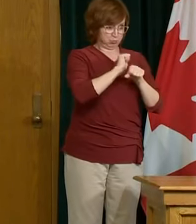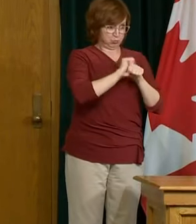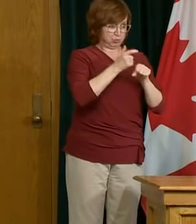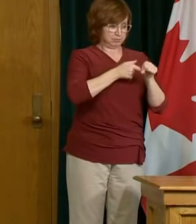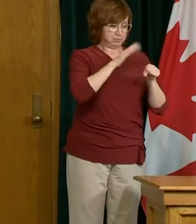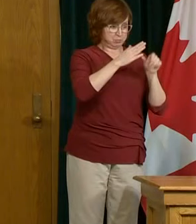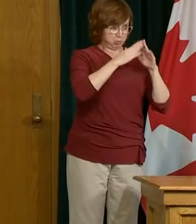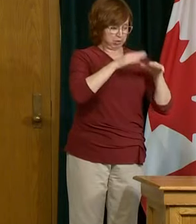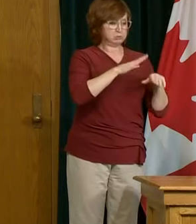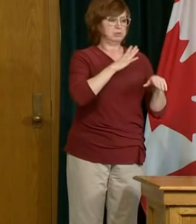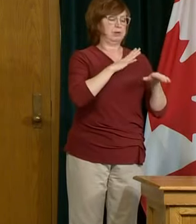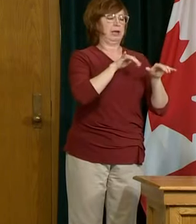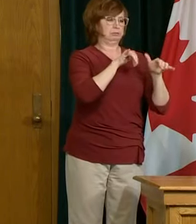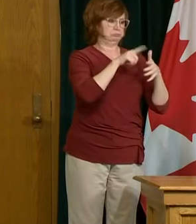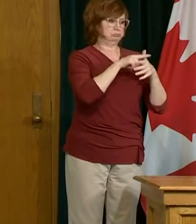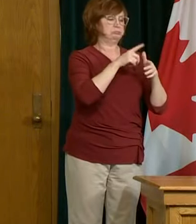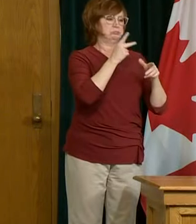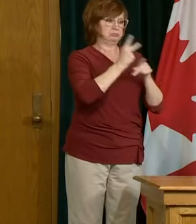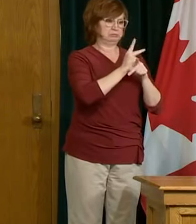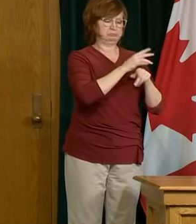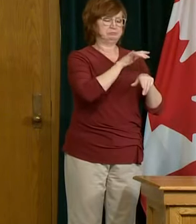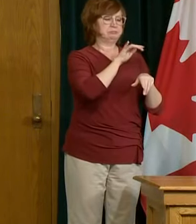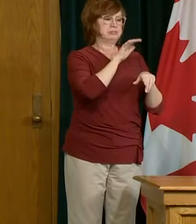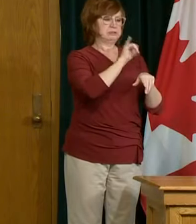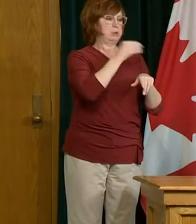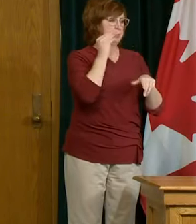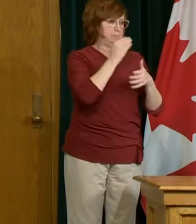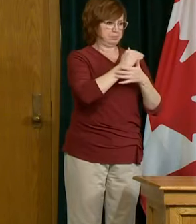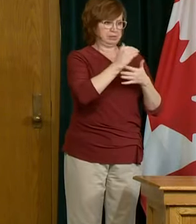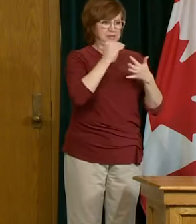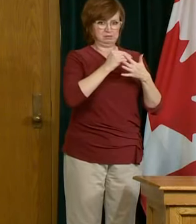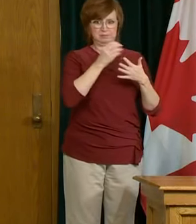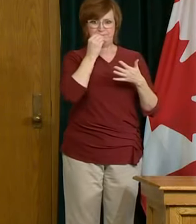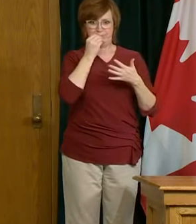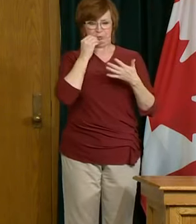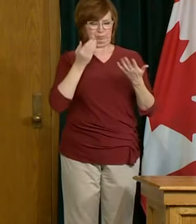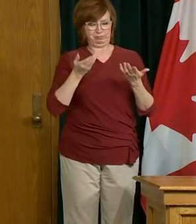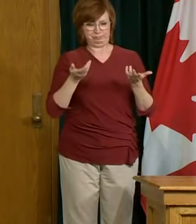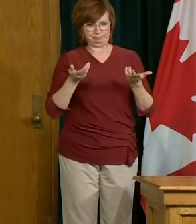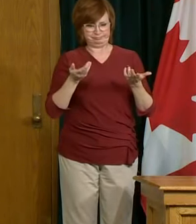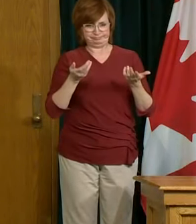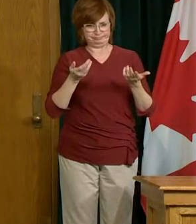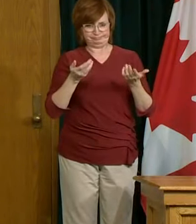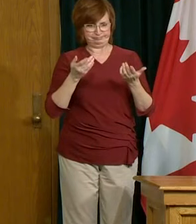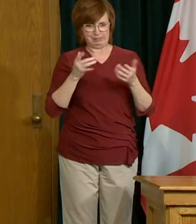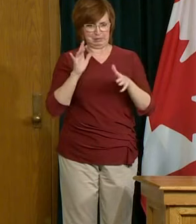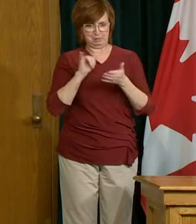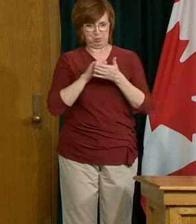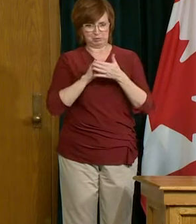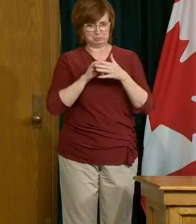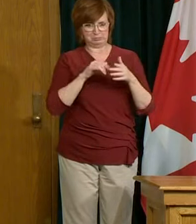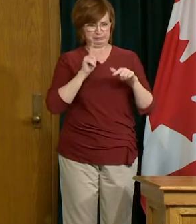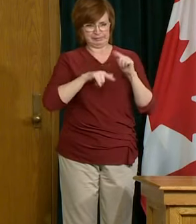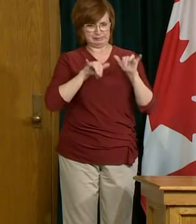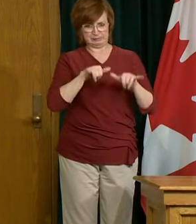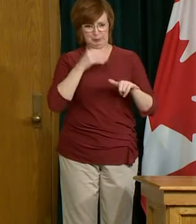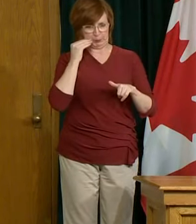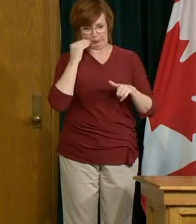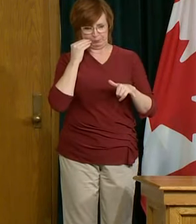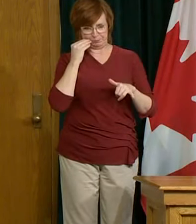essential workplaces, and food production is an essential activity that needs to be supported. So from that perspective,